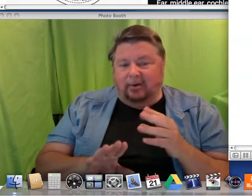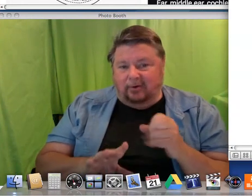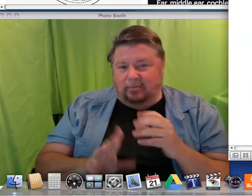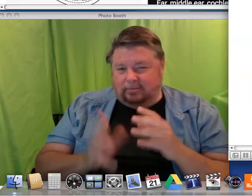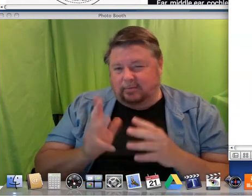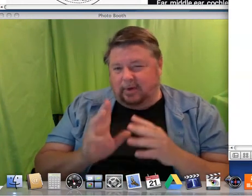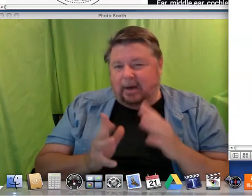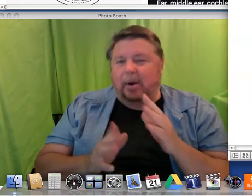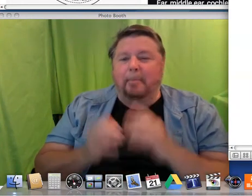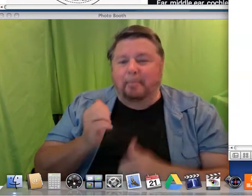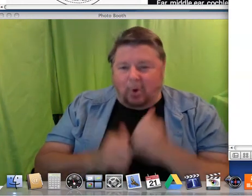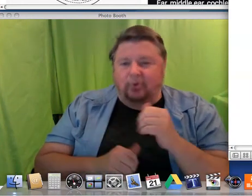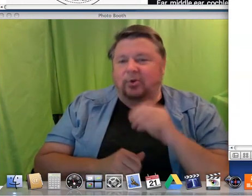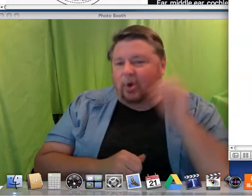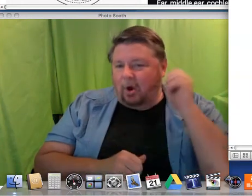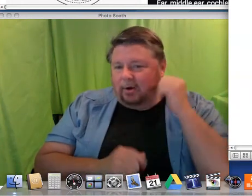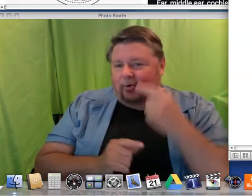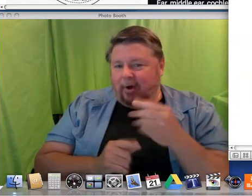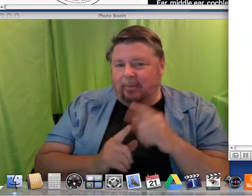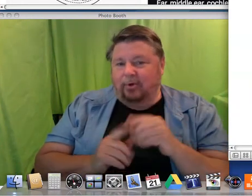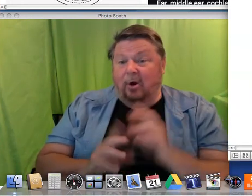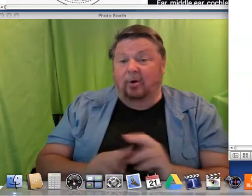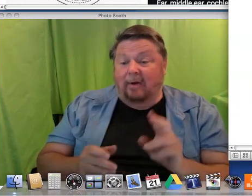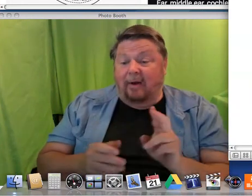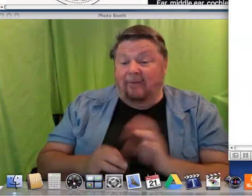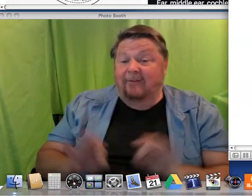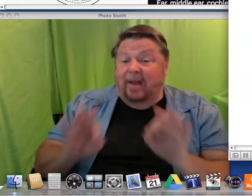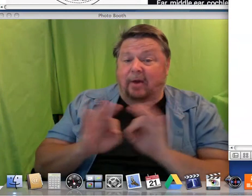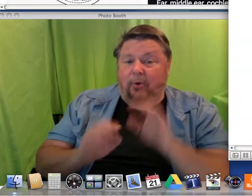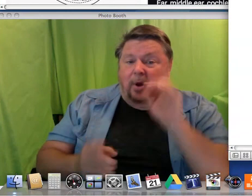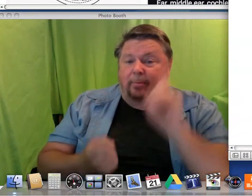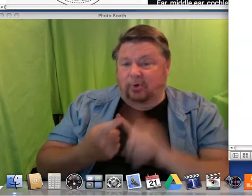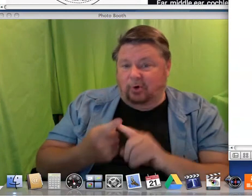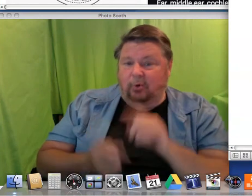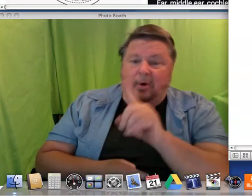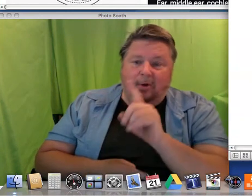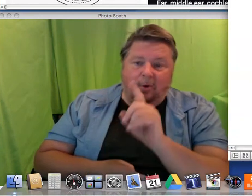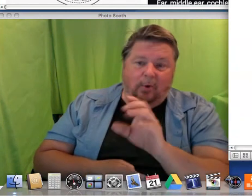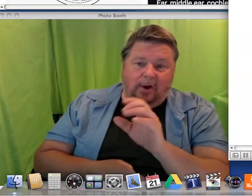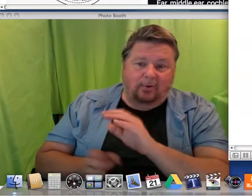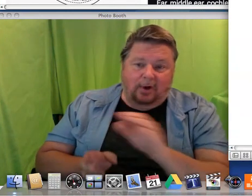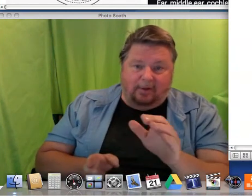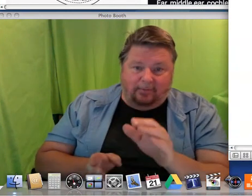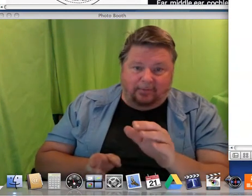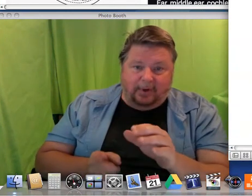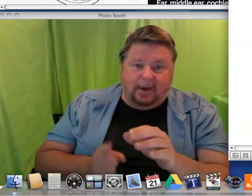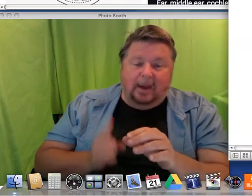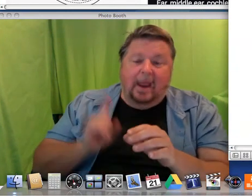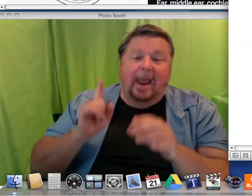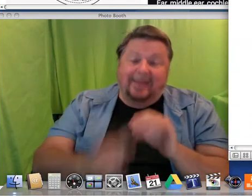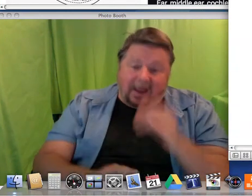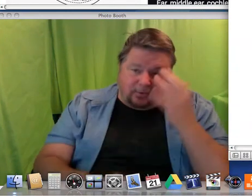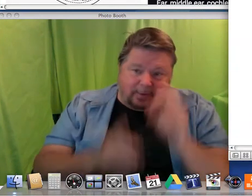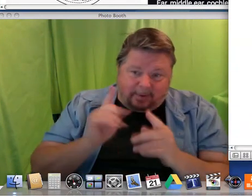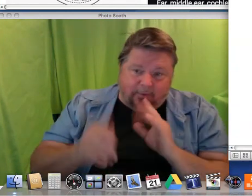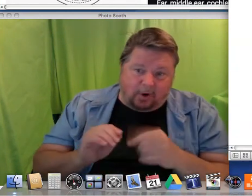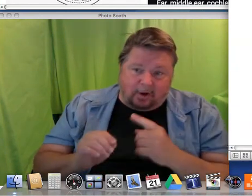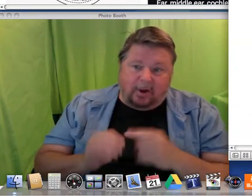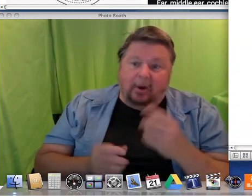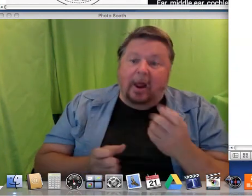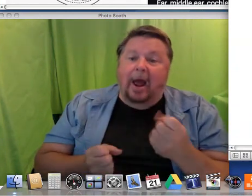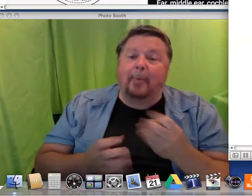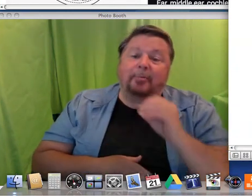And so most audiograms are of value up to the 100 level. And that's why people will